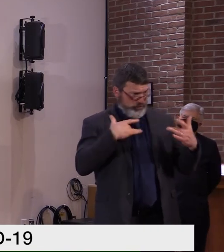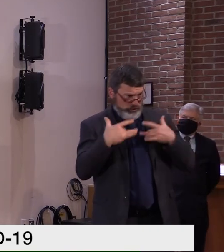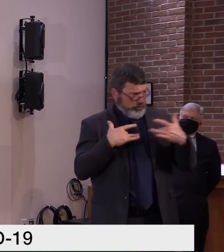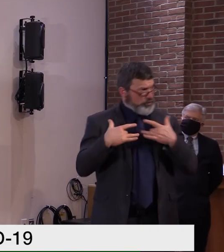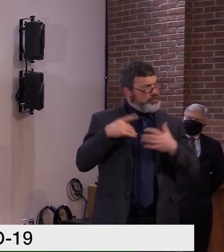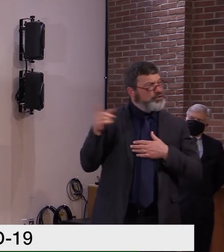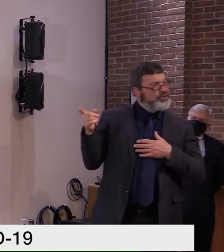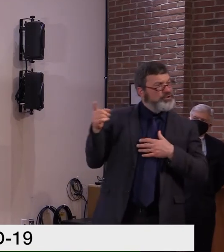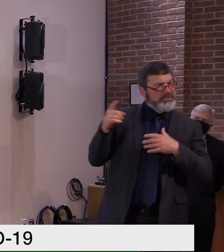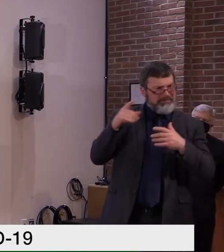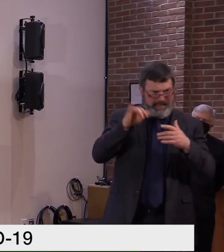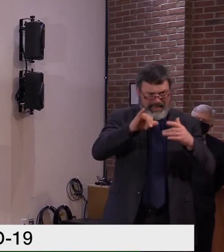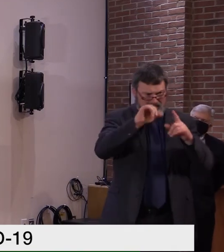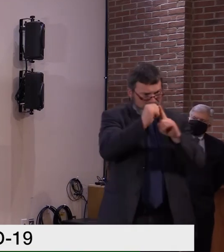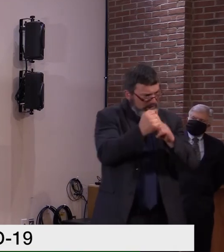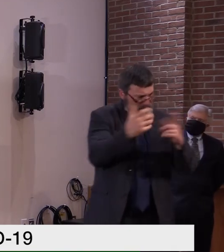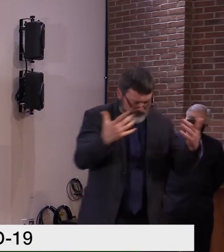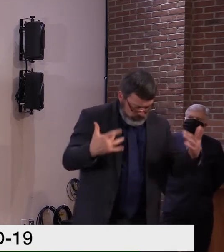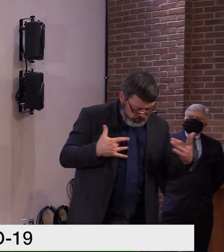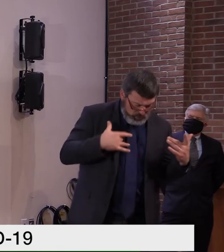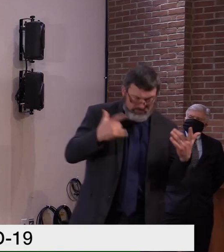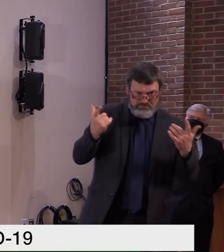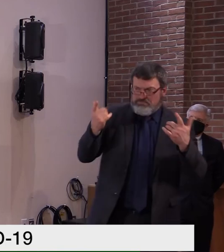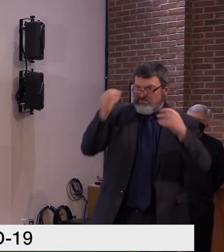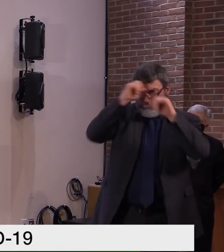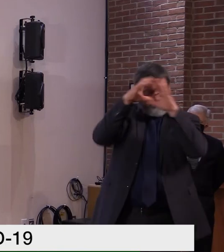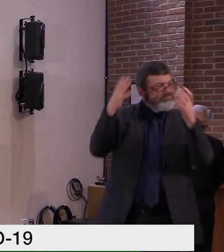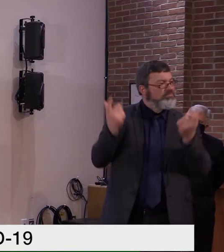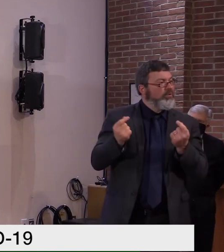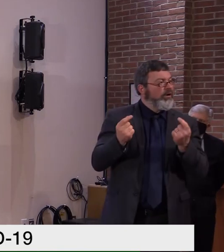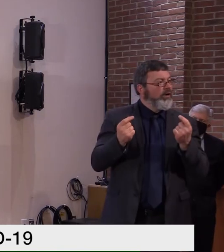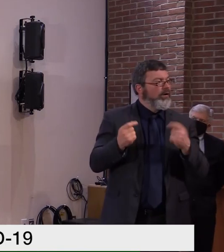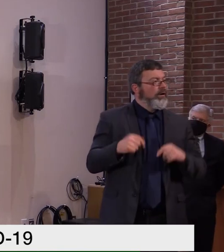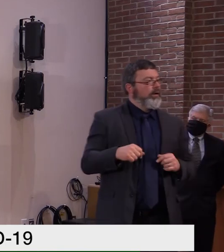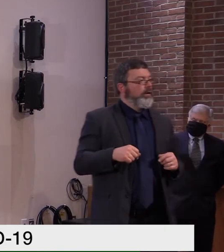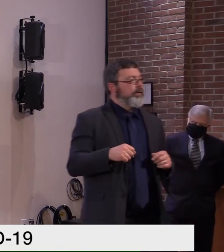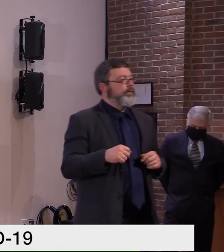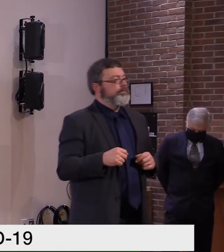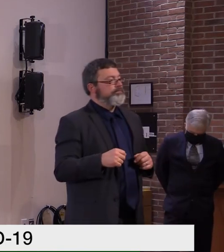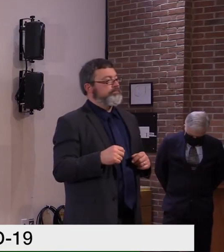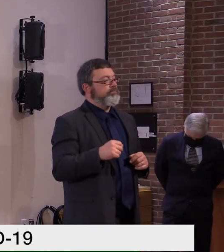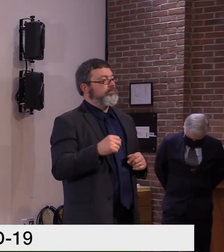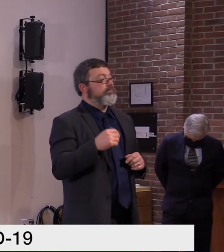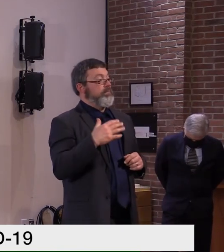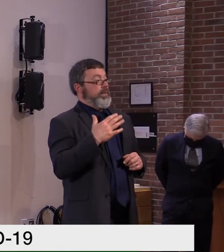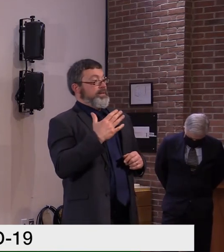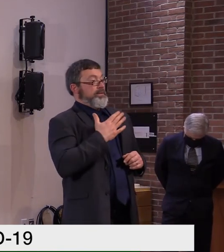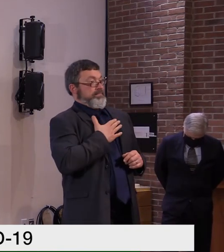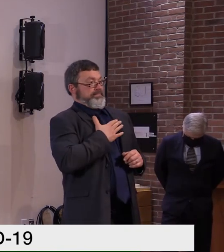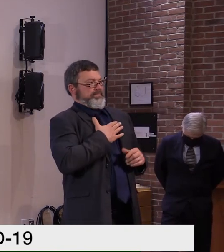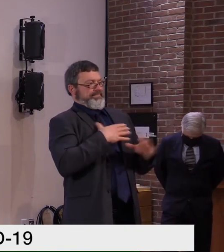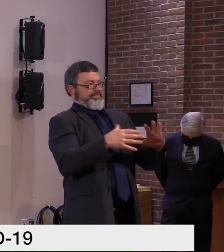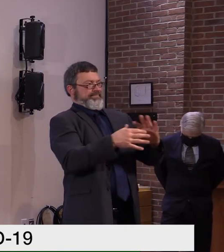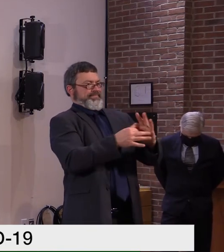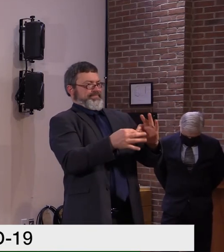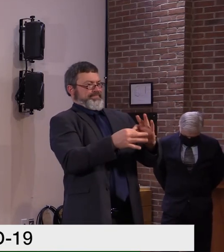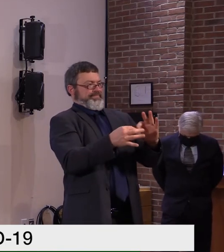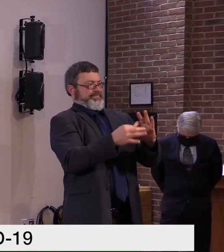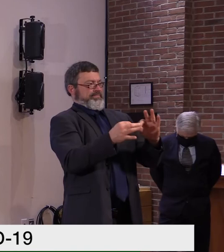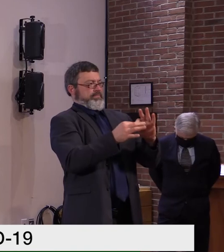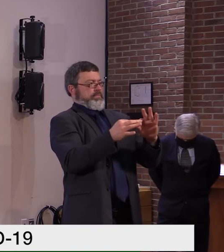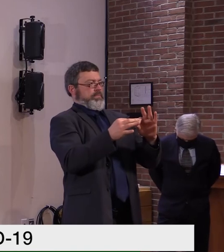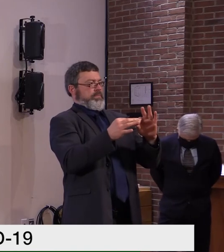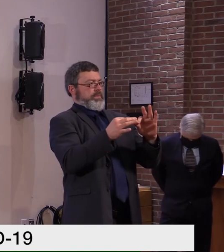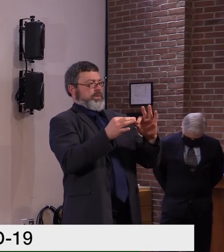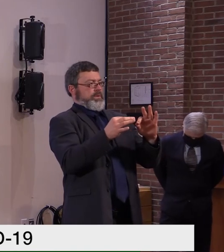you. In my original comments today, I did talk, without being specific, about